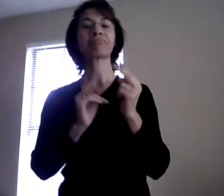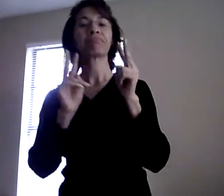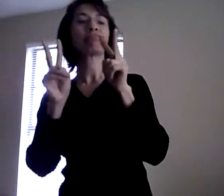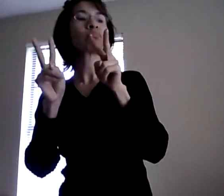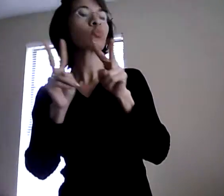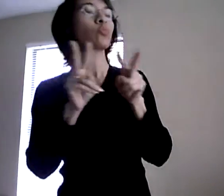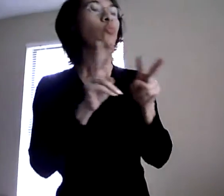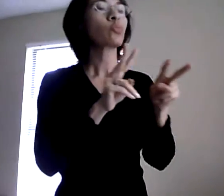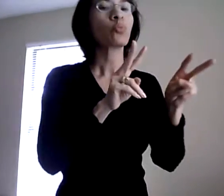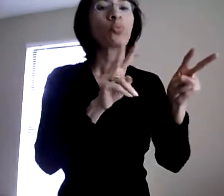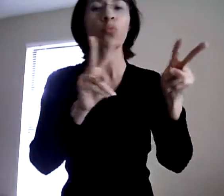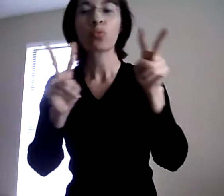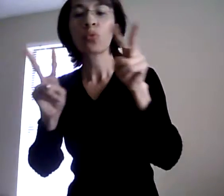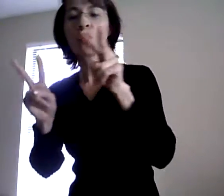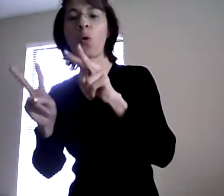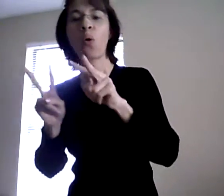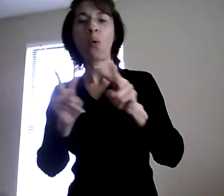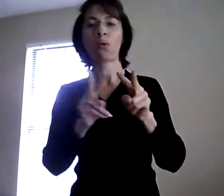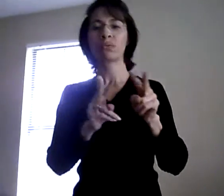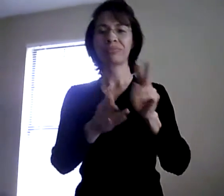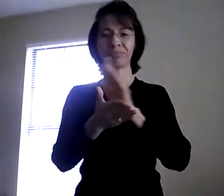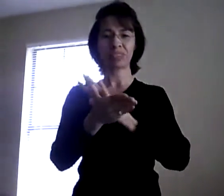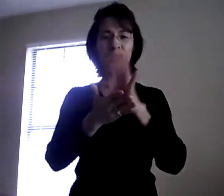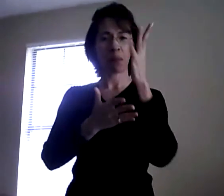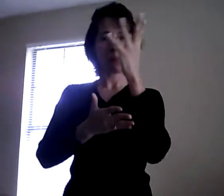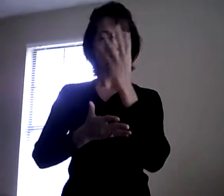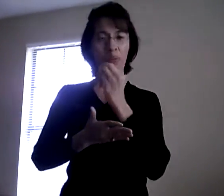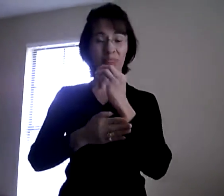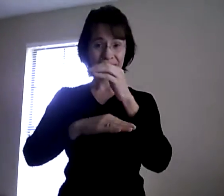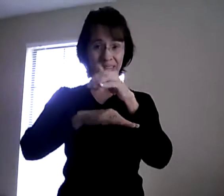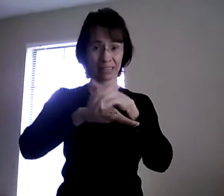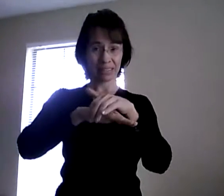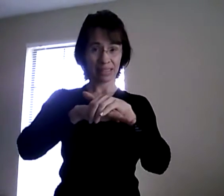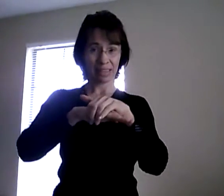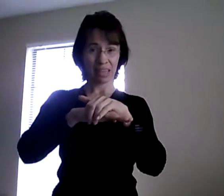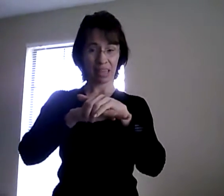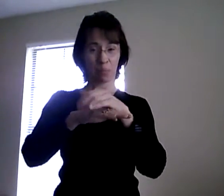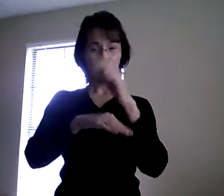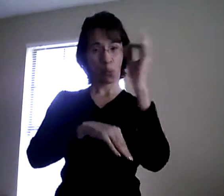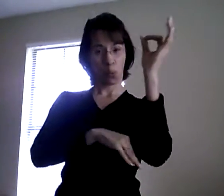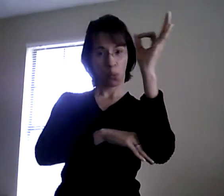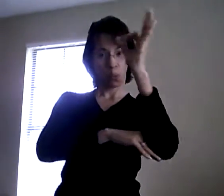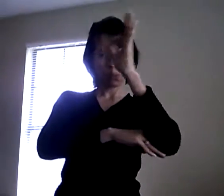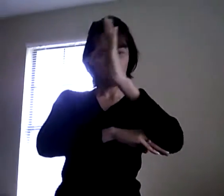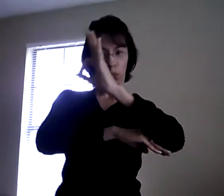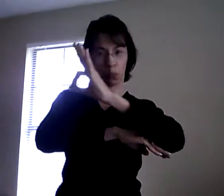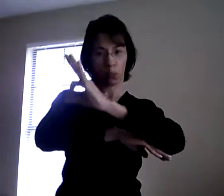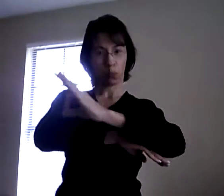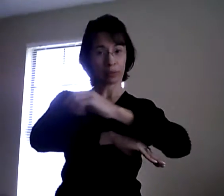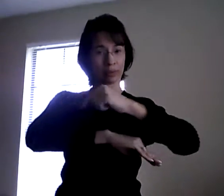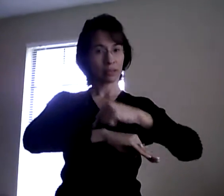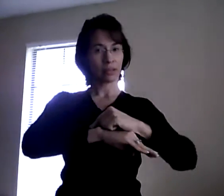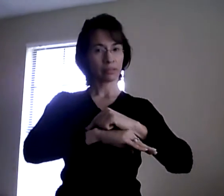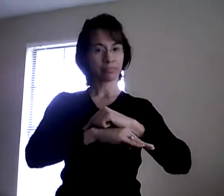beautiful, especially at night or at sunset when the sun is going down. I don't